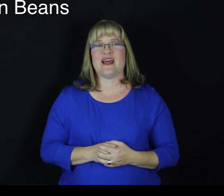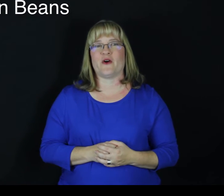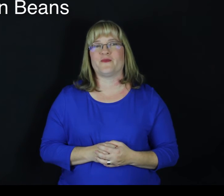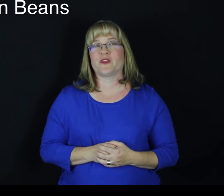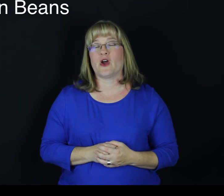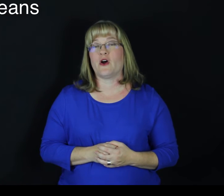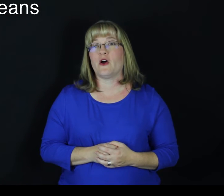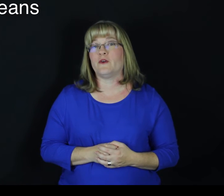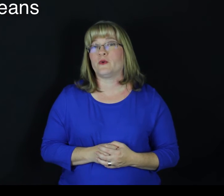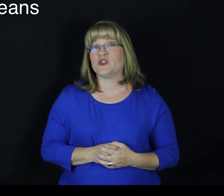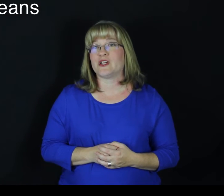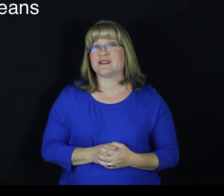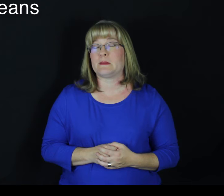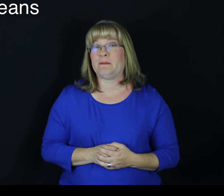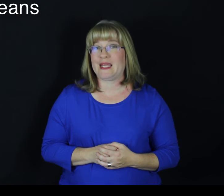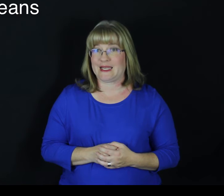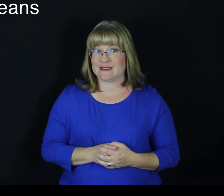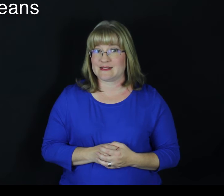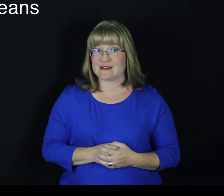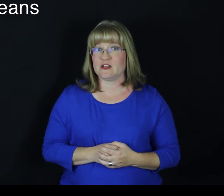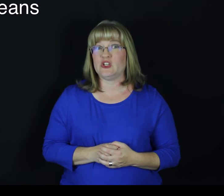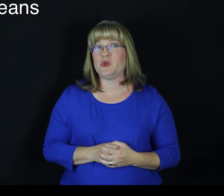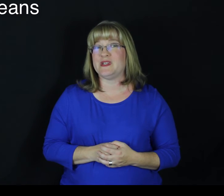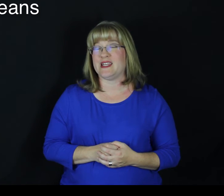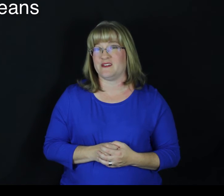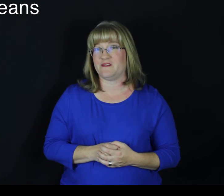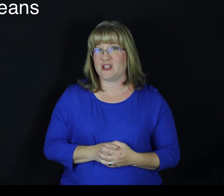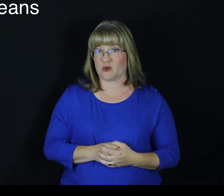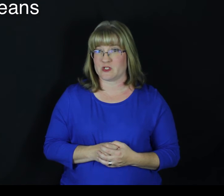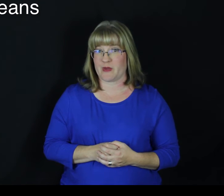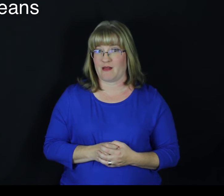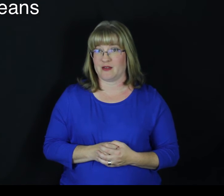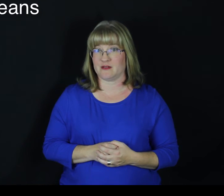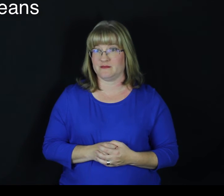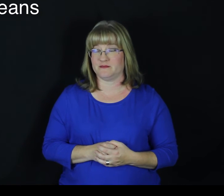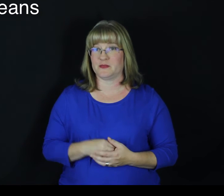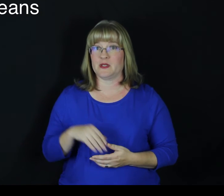Now, for just beans, you would need to fingerspell it.